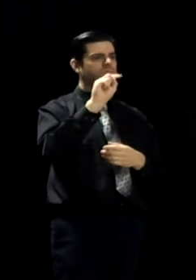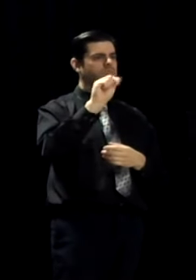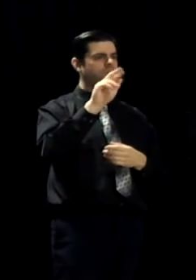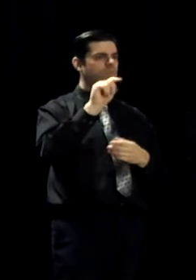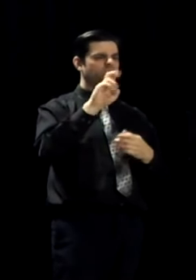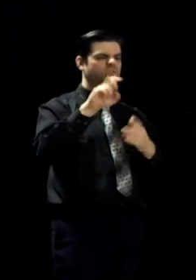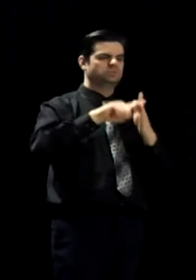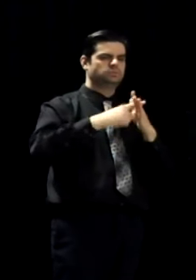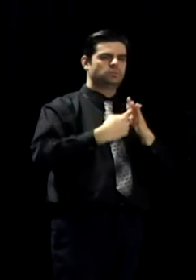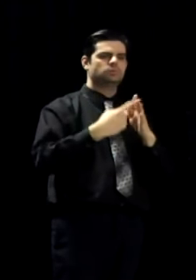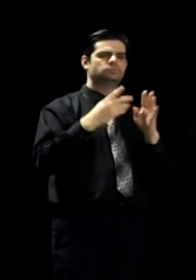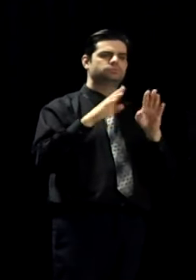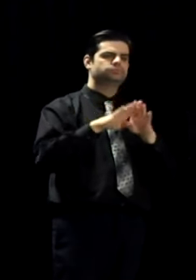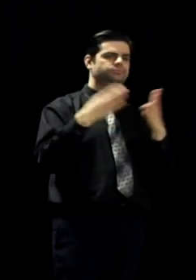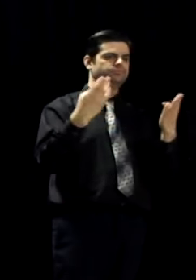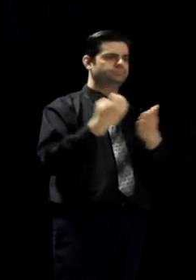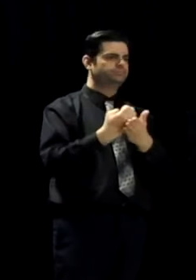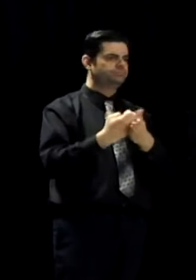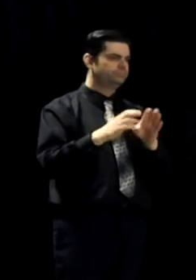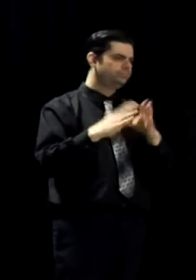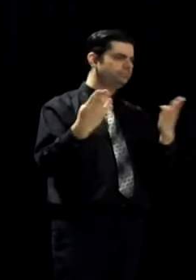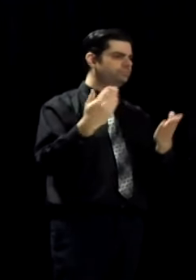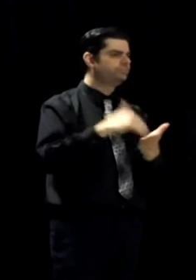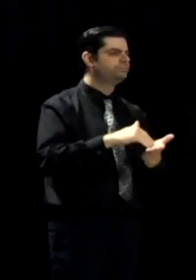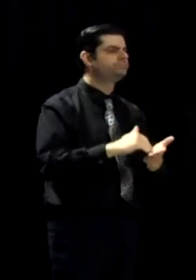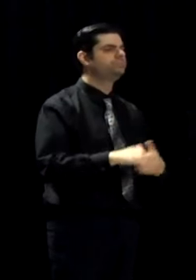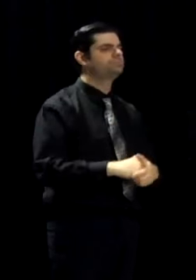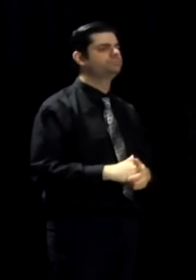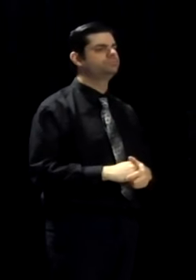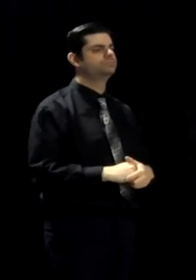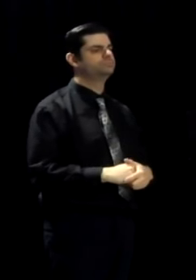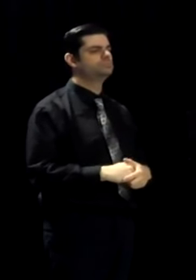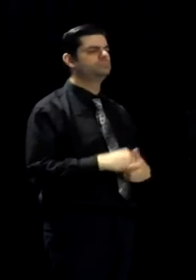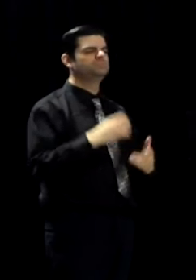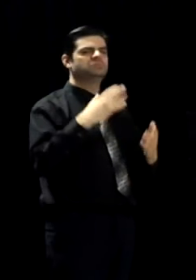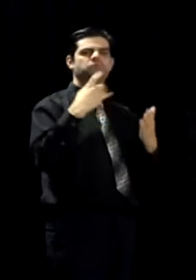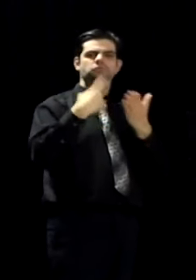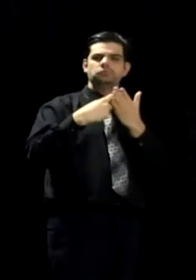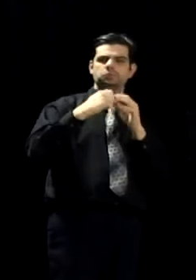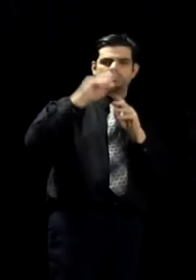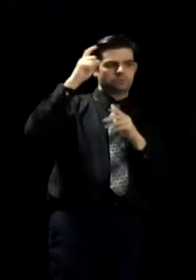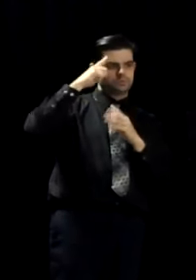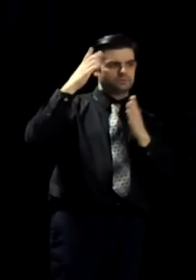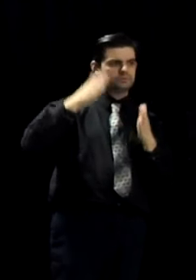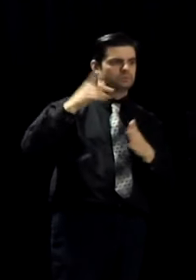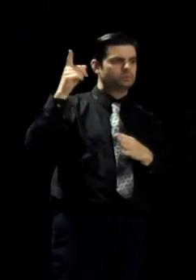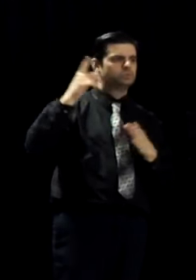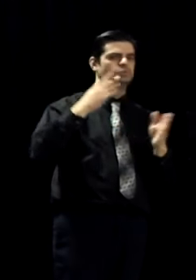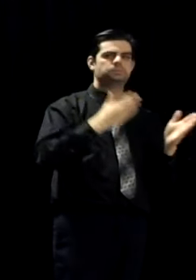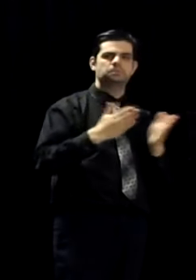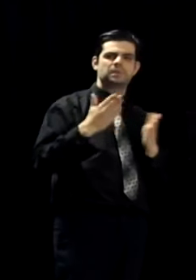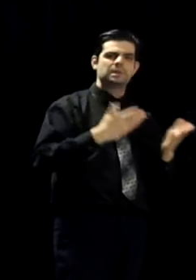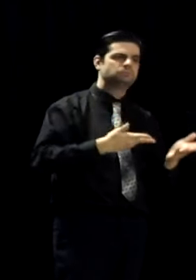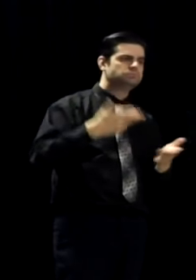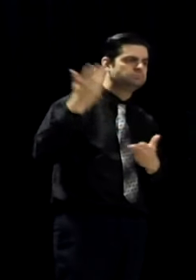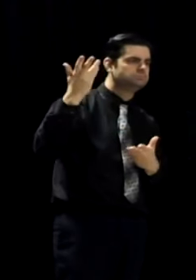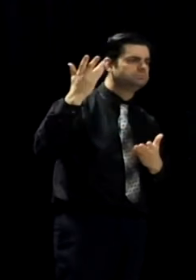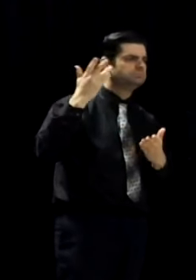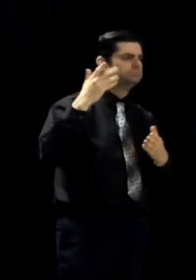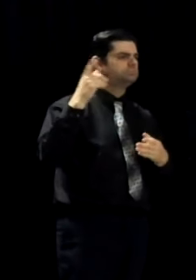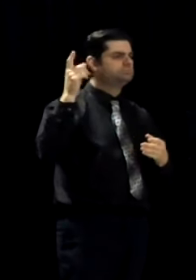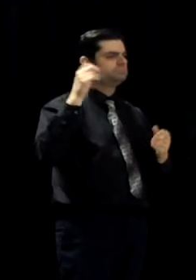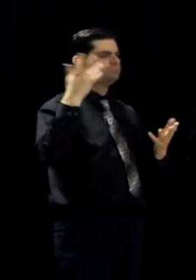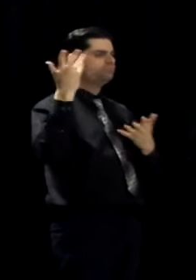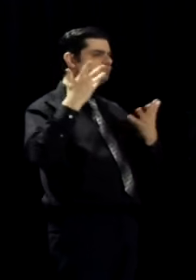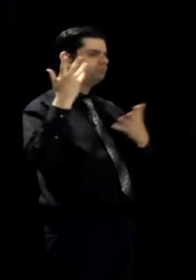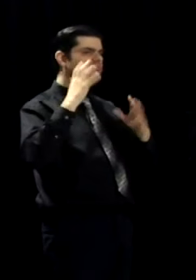We understand more what the governor's looking. We've put forward some of our restart plans and strategies to the state of New York. We're having